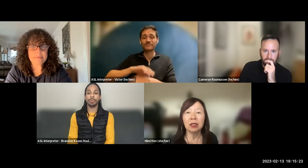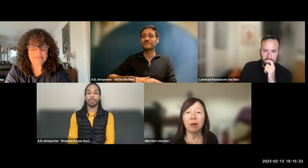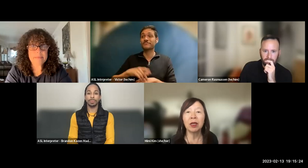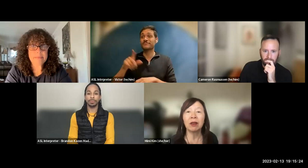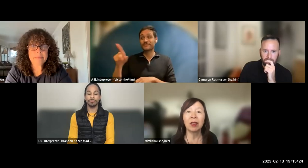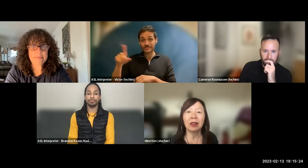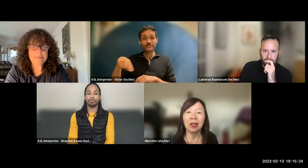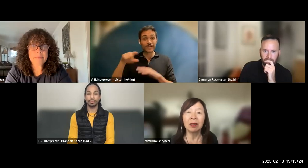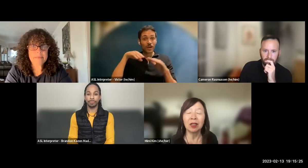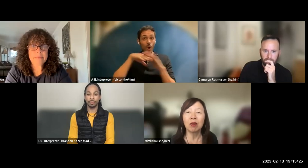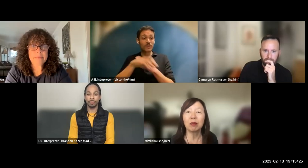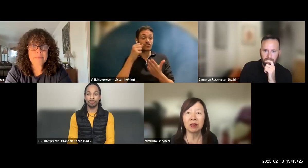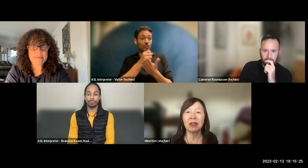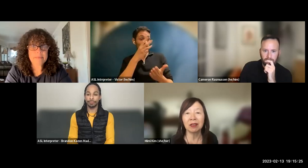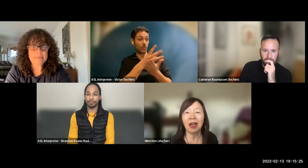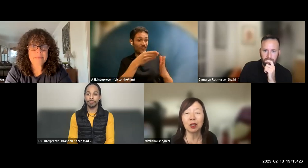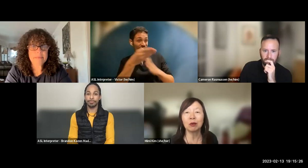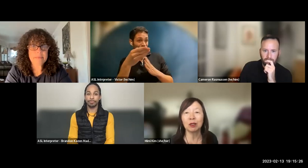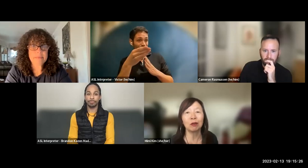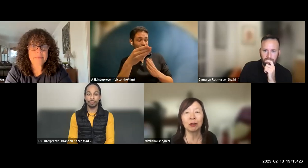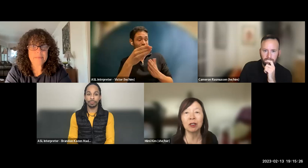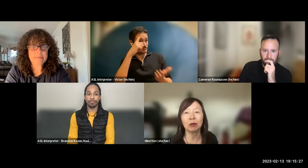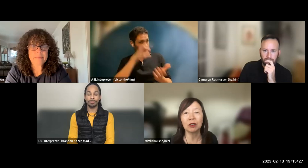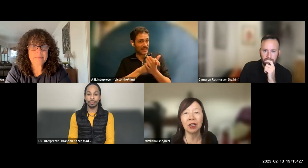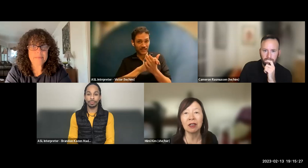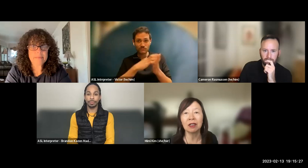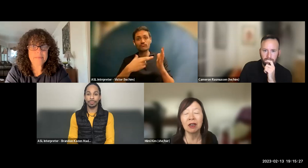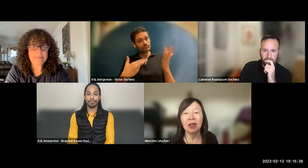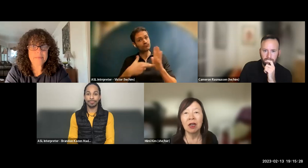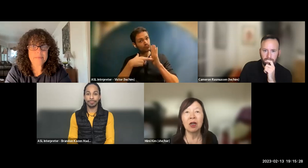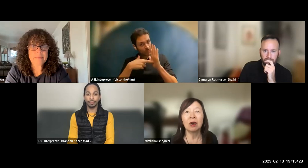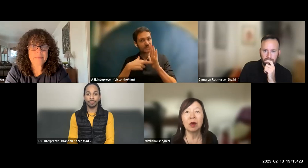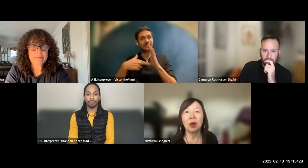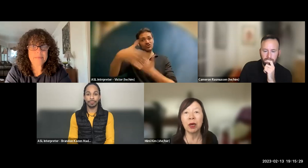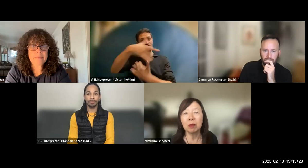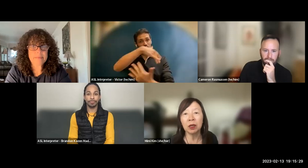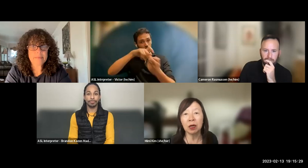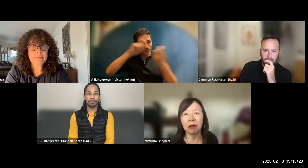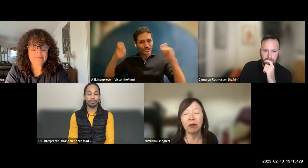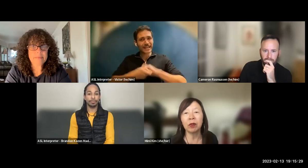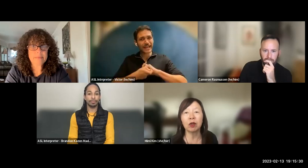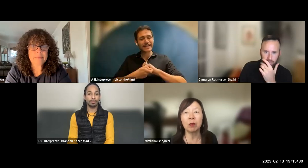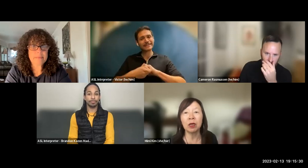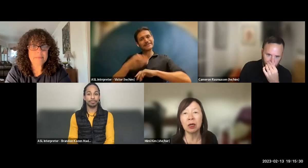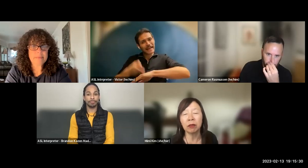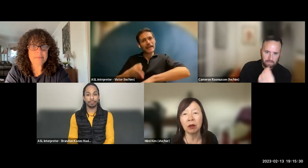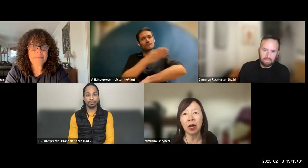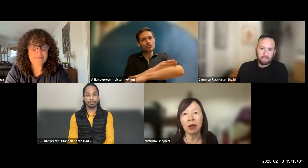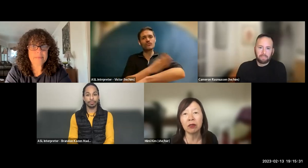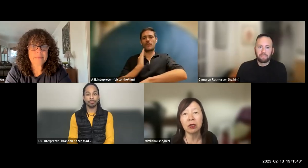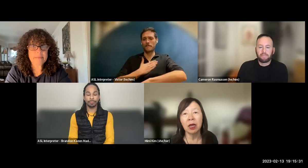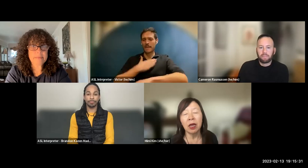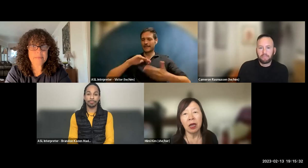as something that they think represents actual social change. a betterment of their community, of